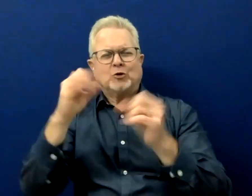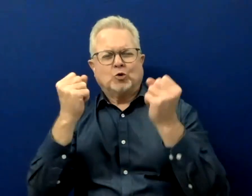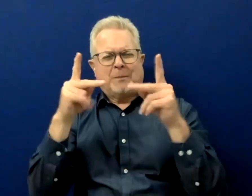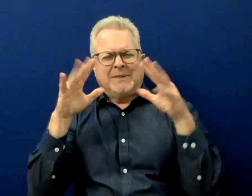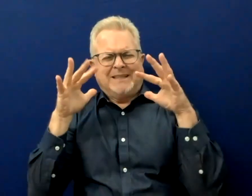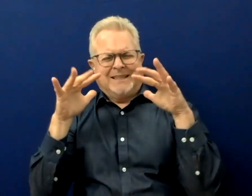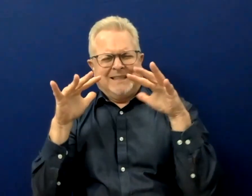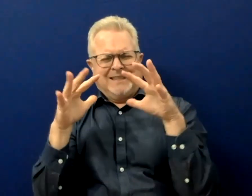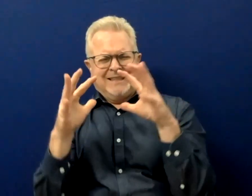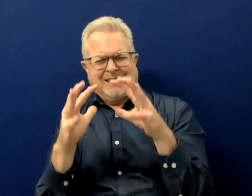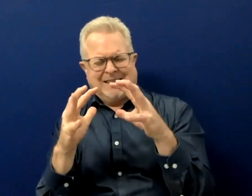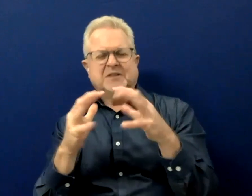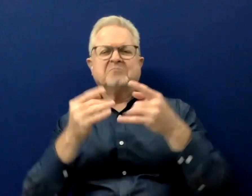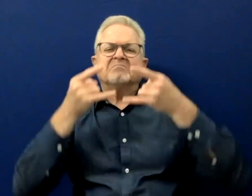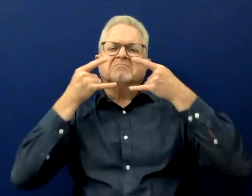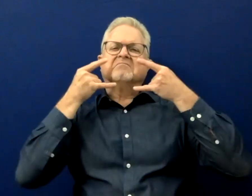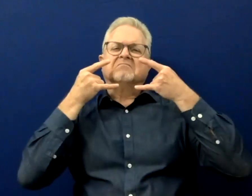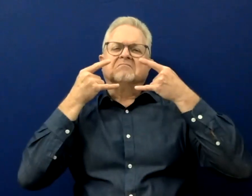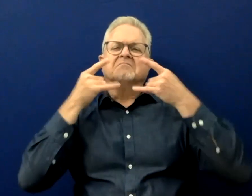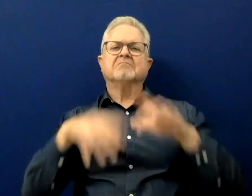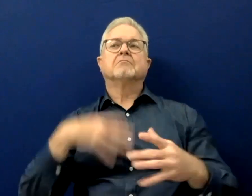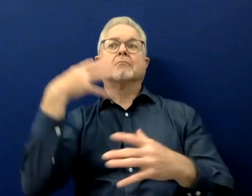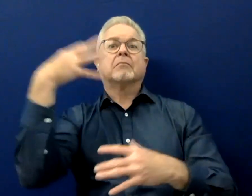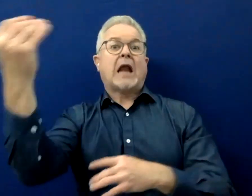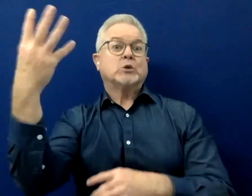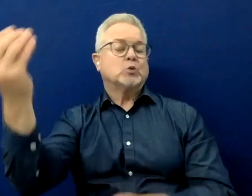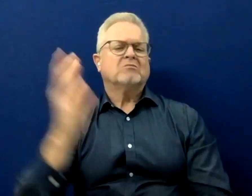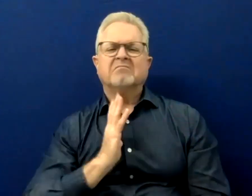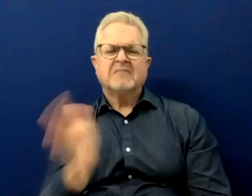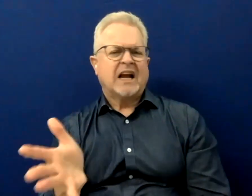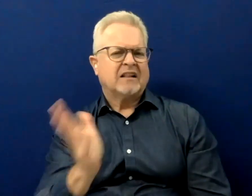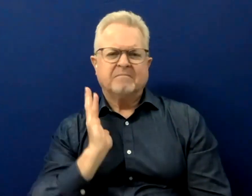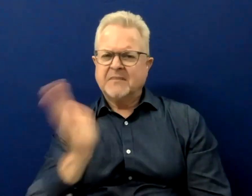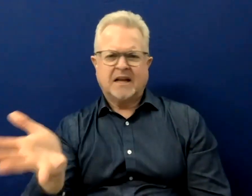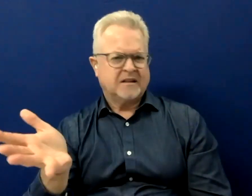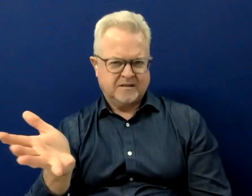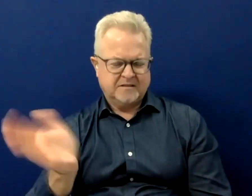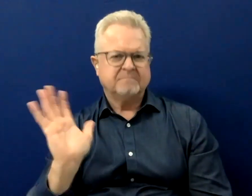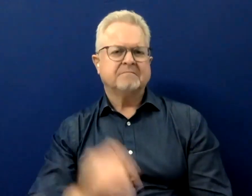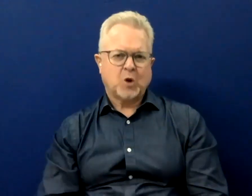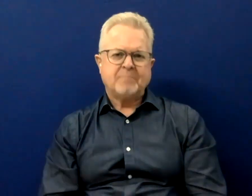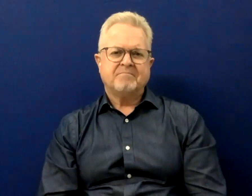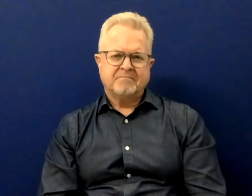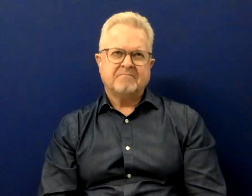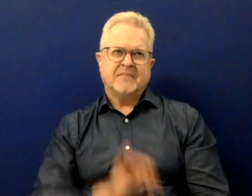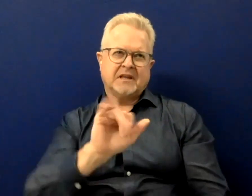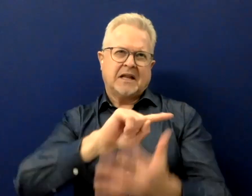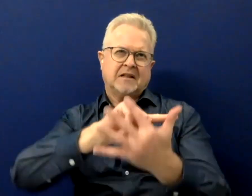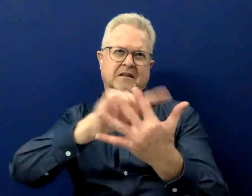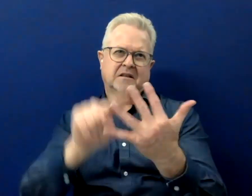Also, when you're in an enclosed building where there's a large amount of people congregating, be aware of that, wear a mask. But outdoors is